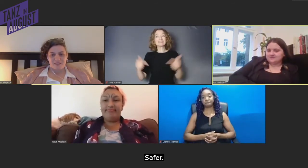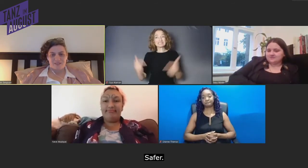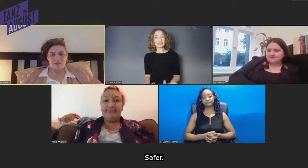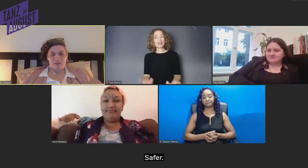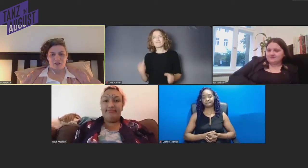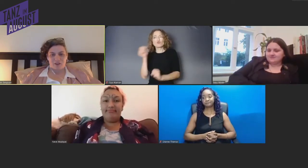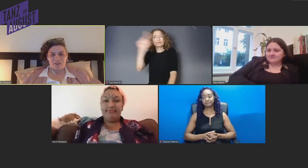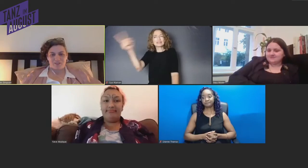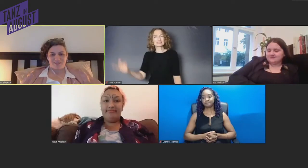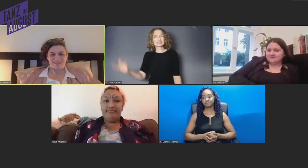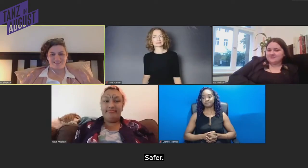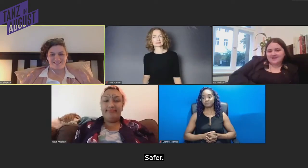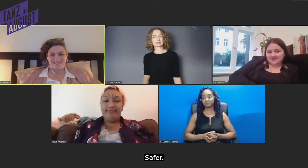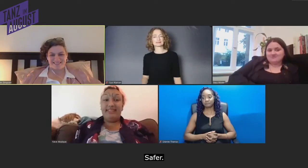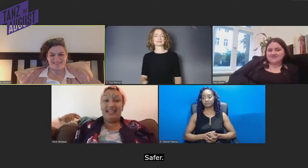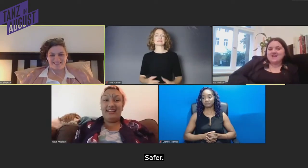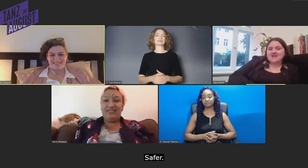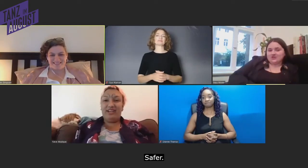Safer.